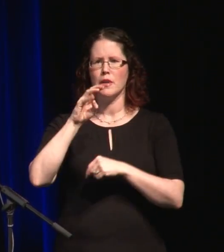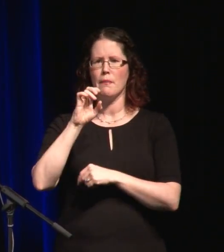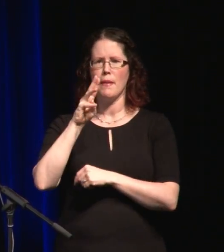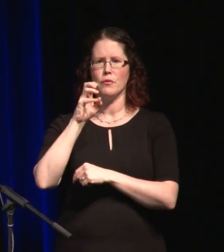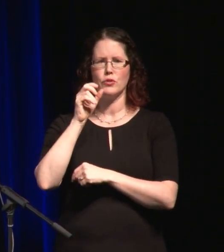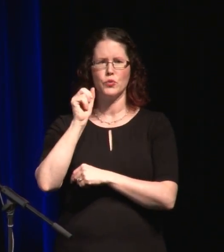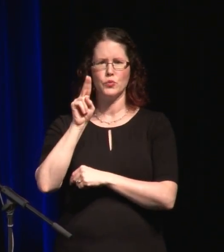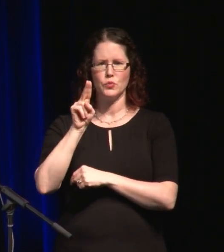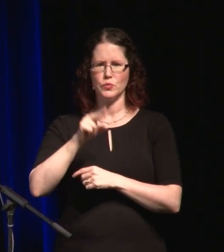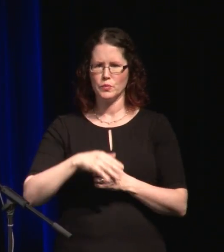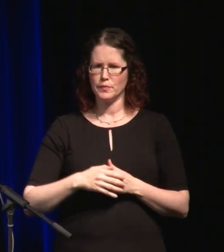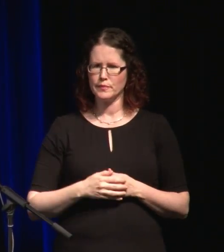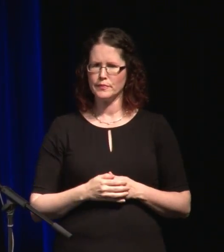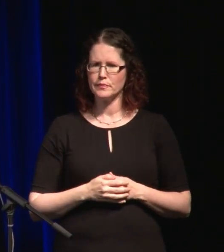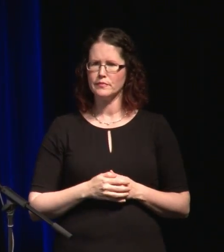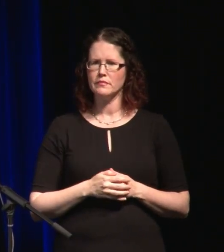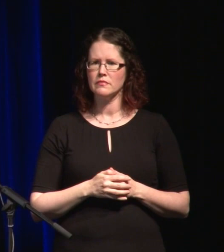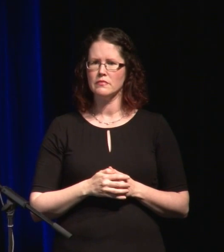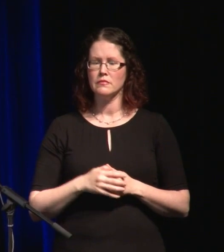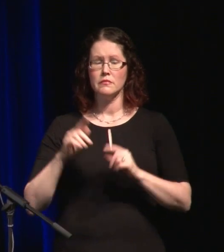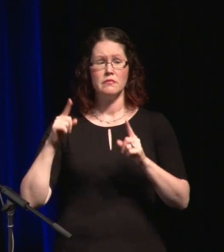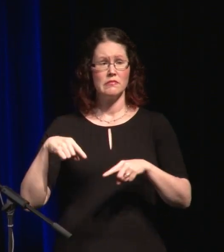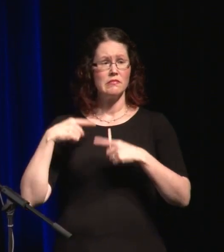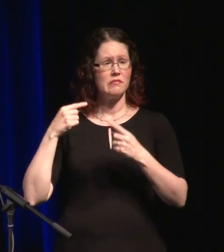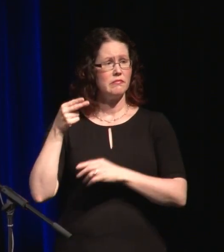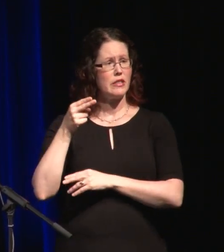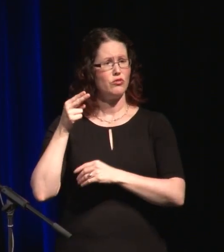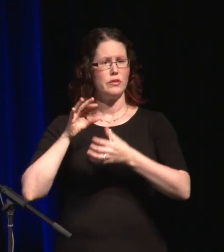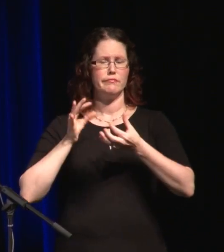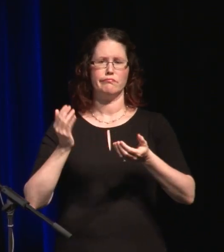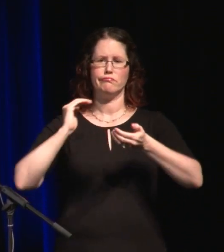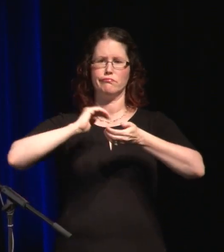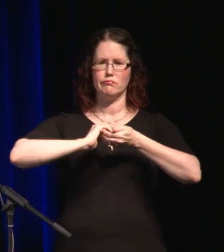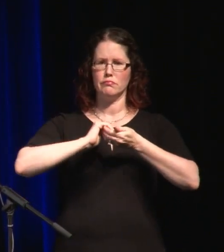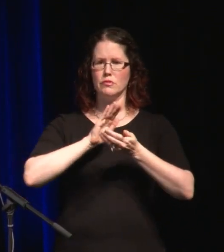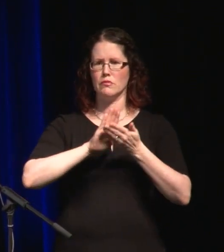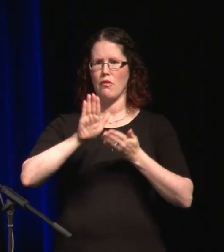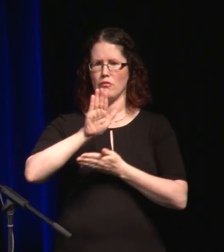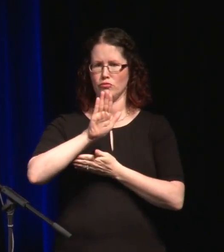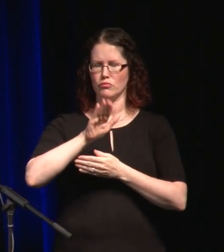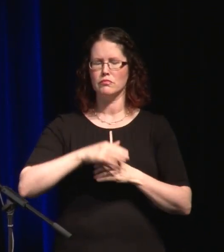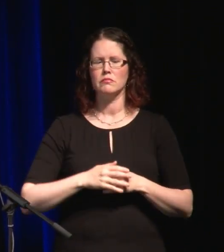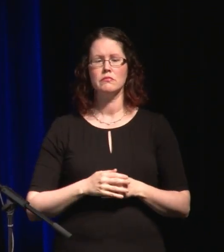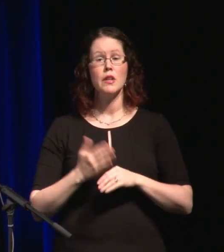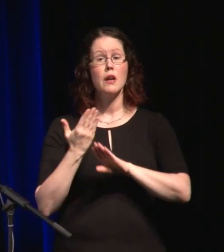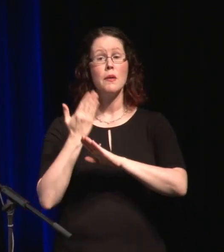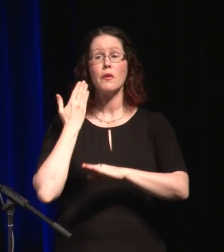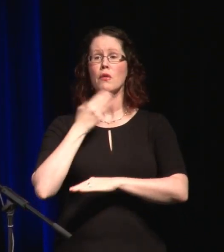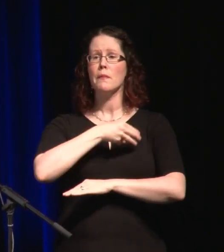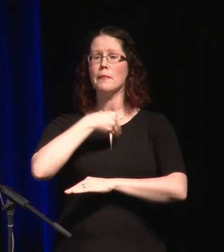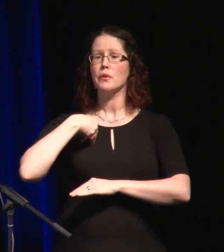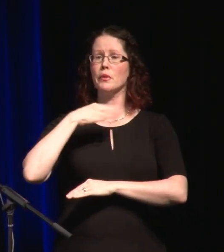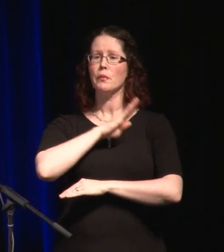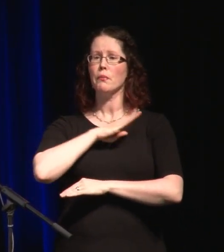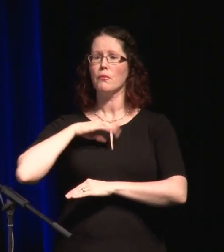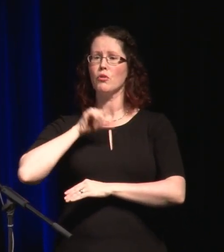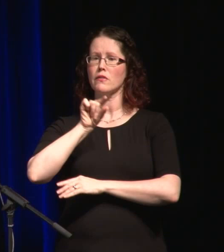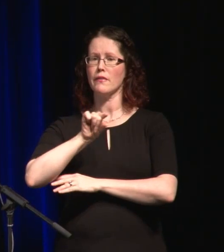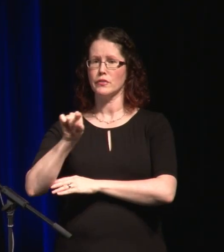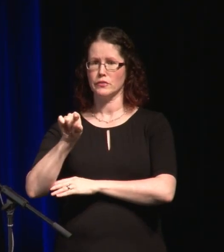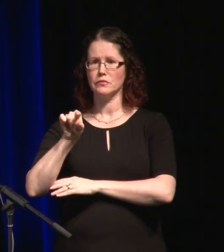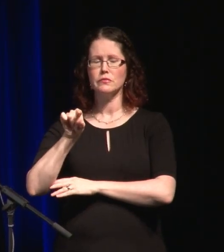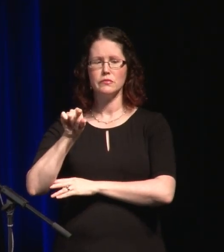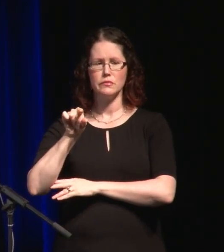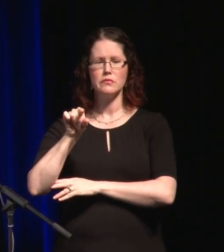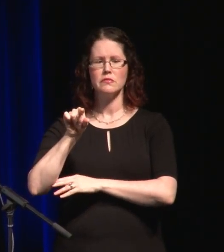Daniel has a long-standing history with this college. He is a former member of the Board of Governors and was instrumental in